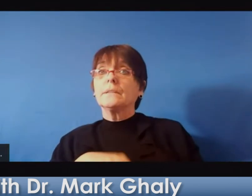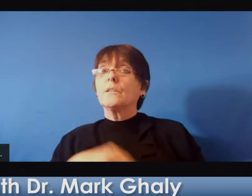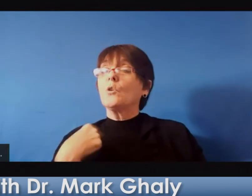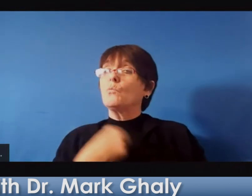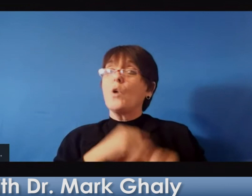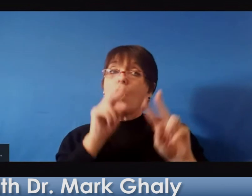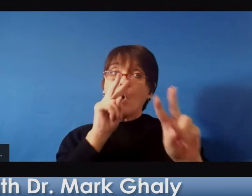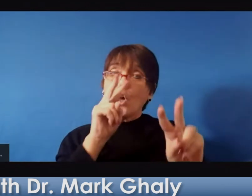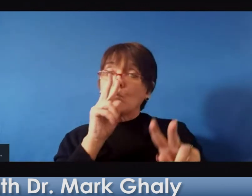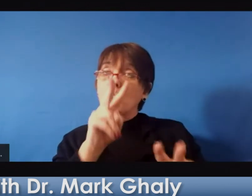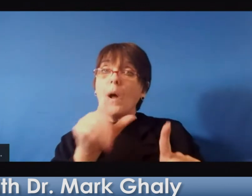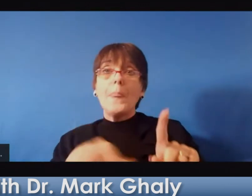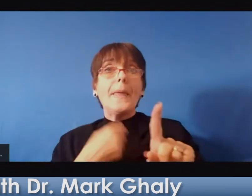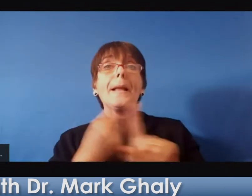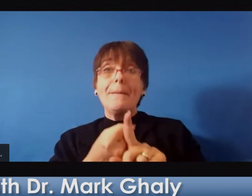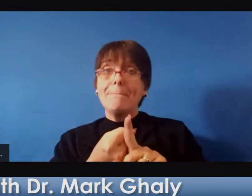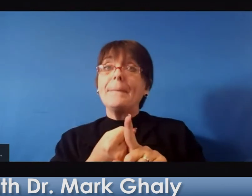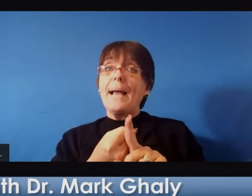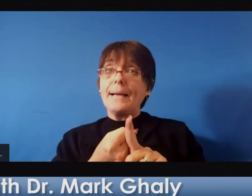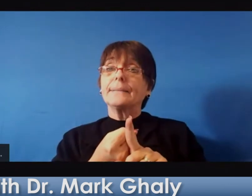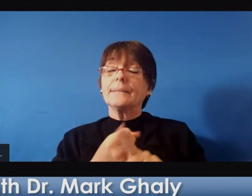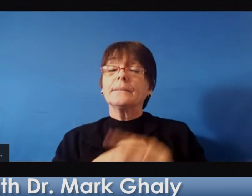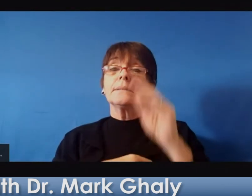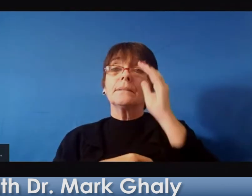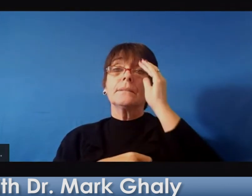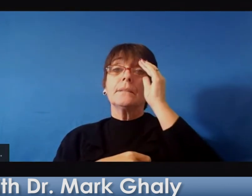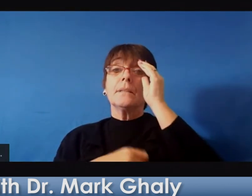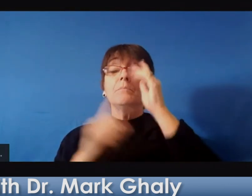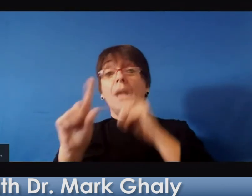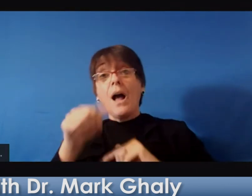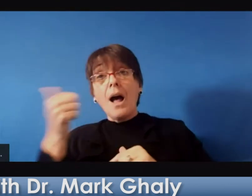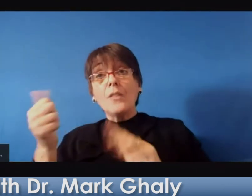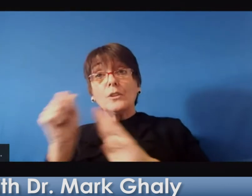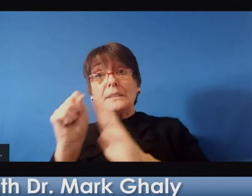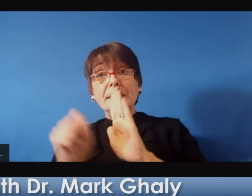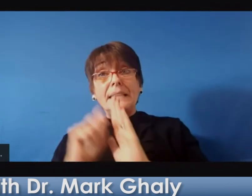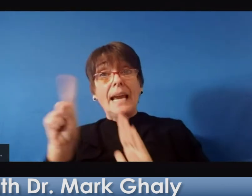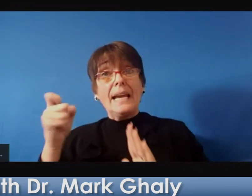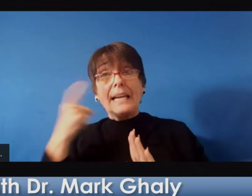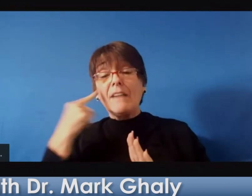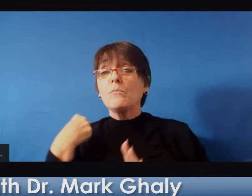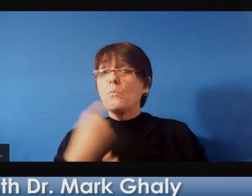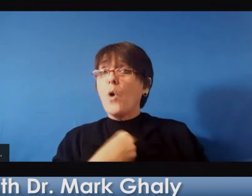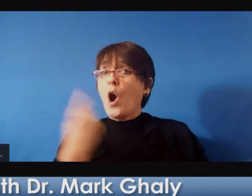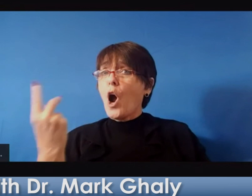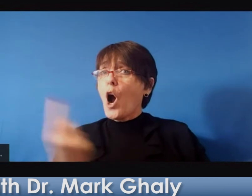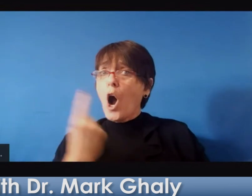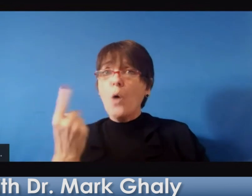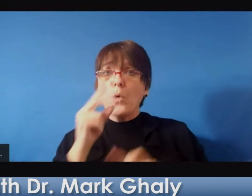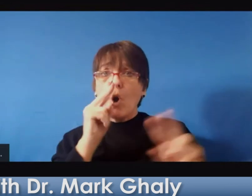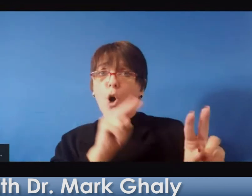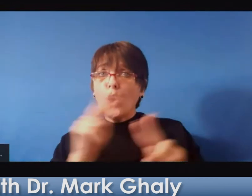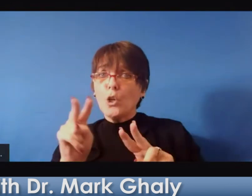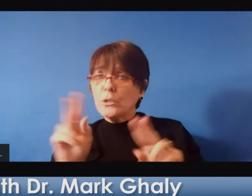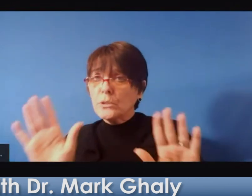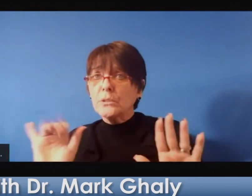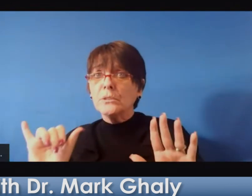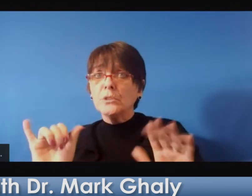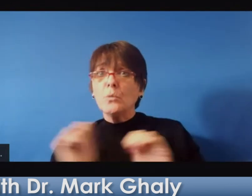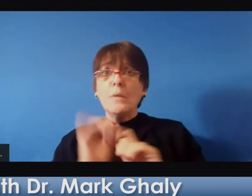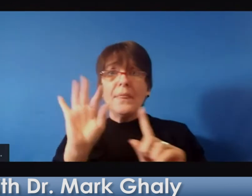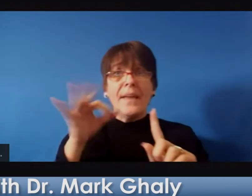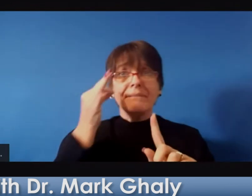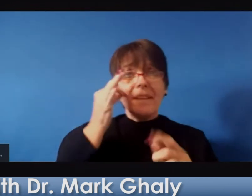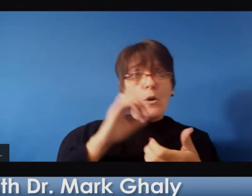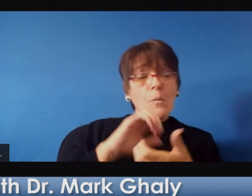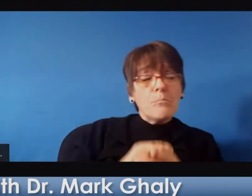the impact, and among others in state government, we are always looking to see where we are with our federal